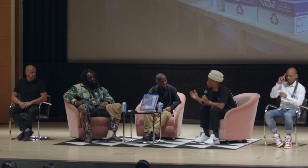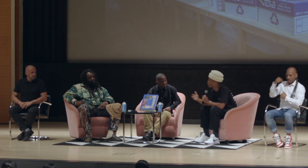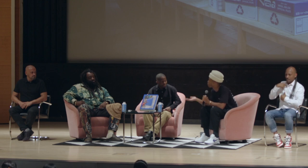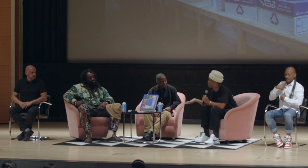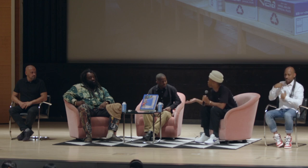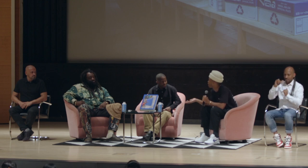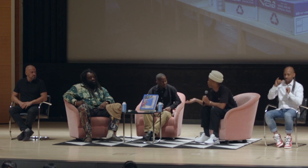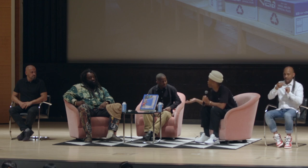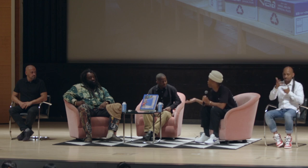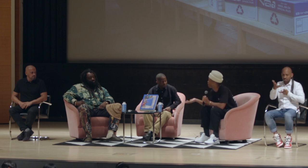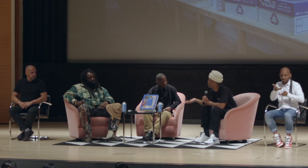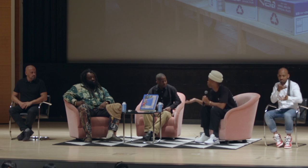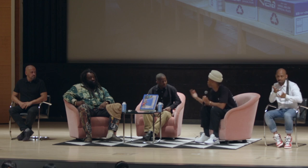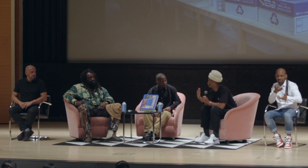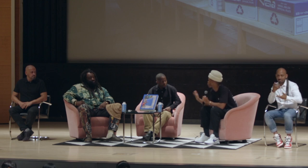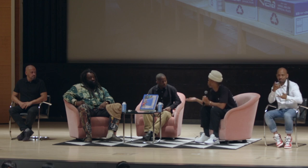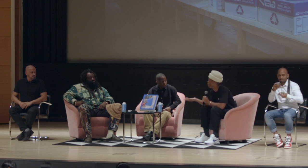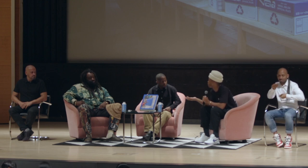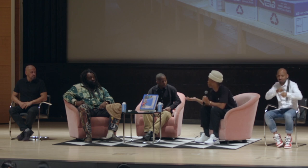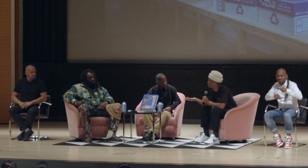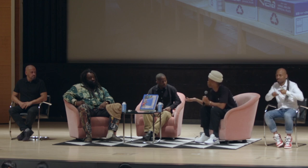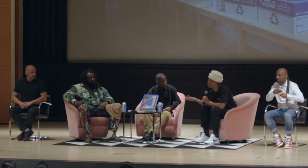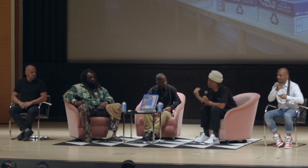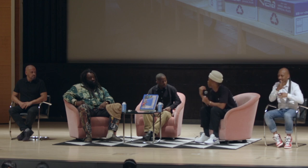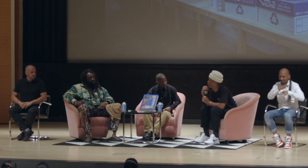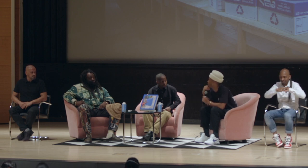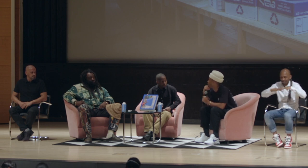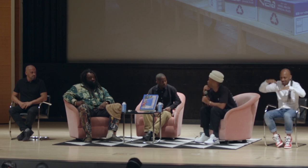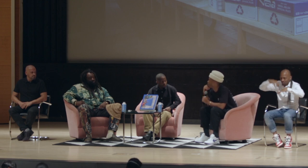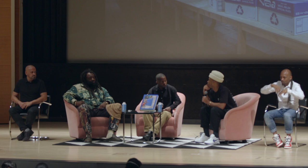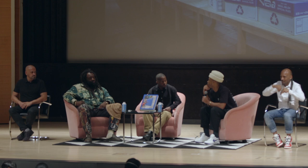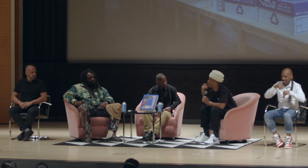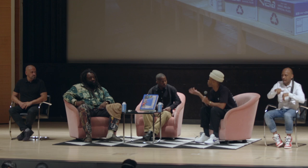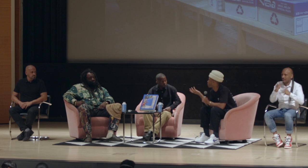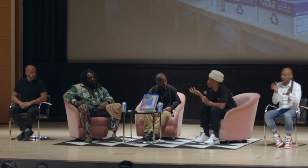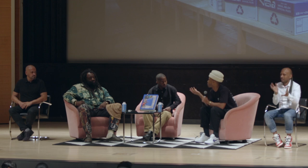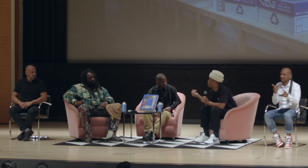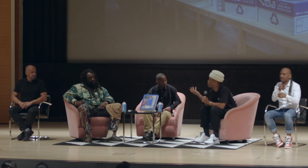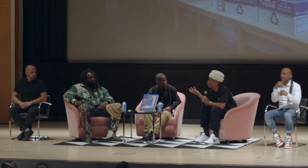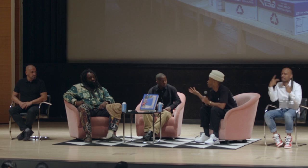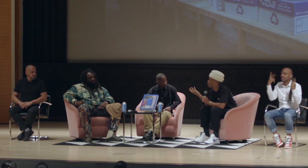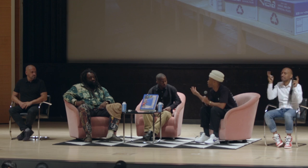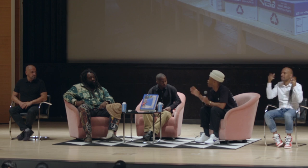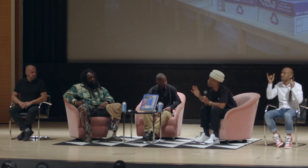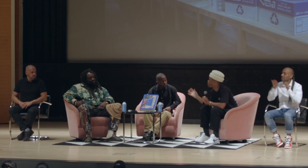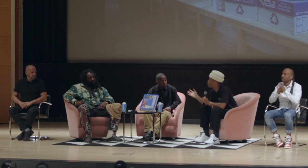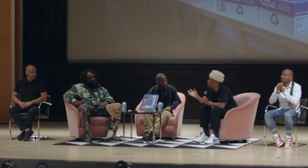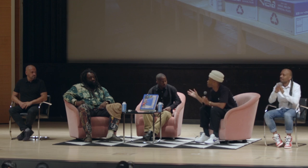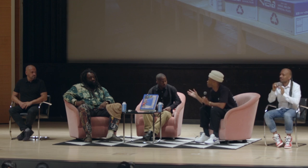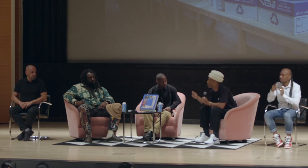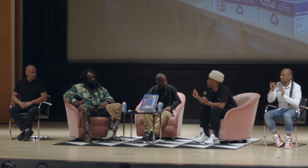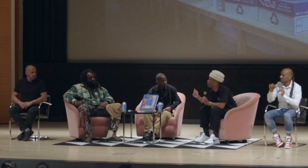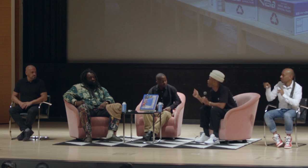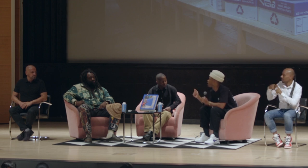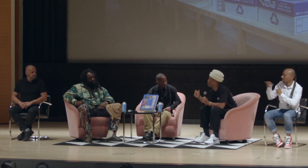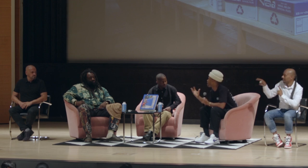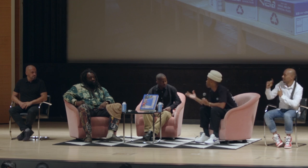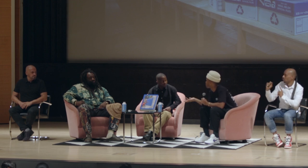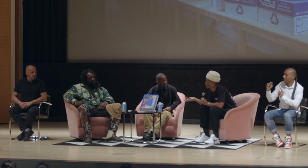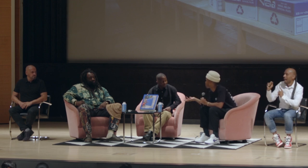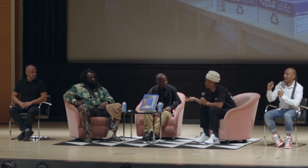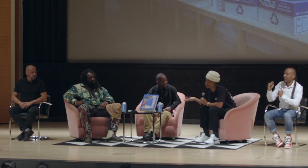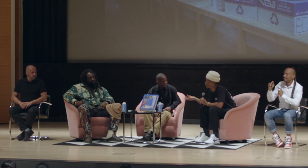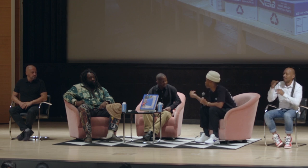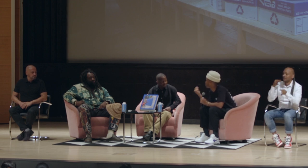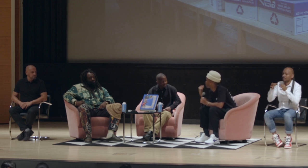message or exchange that we had was just rooted in that. And so even with Tremaine that shared, like, I was doing this thing on Instagram, then he